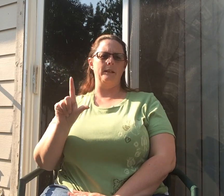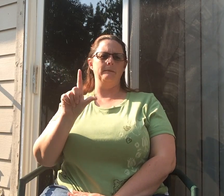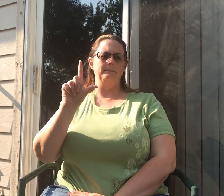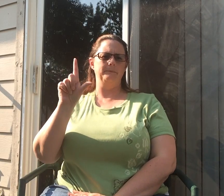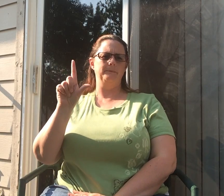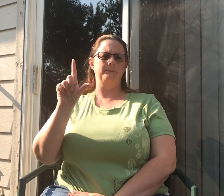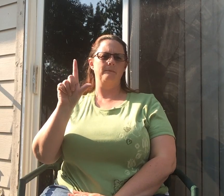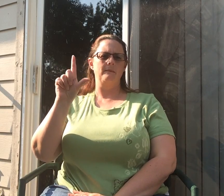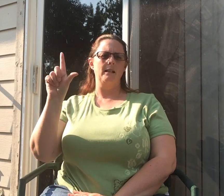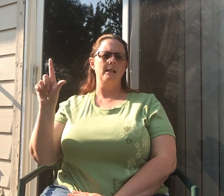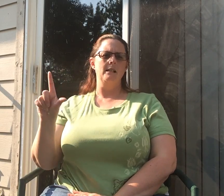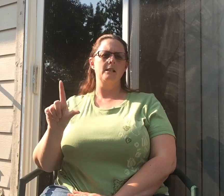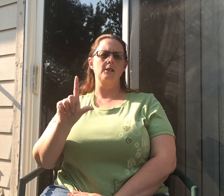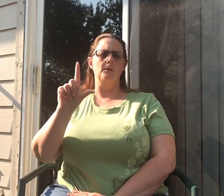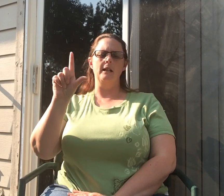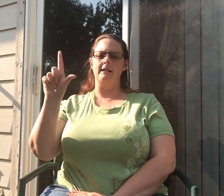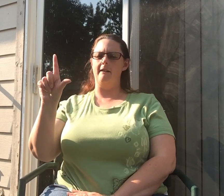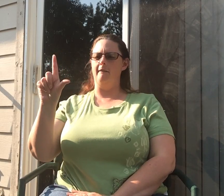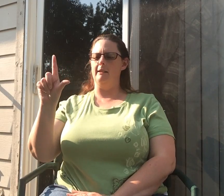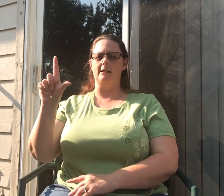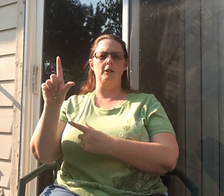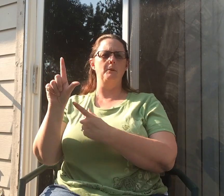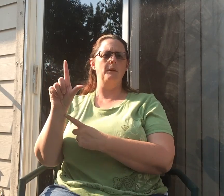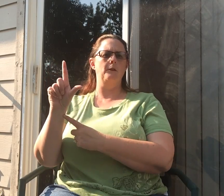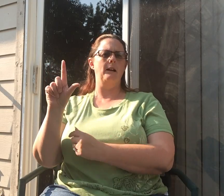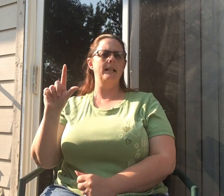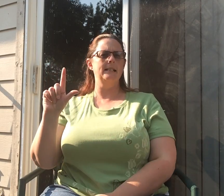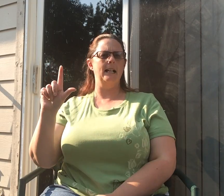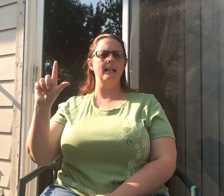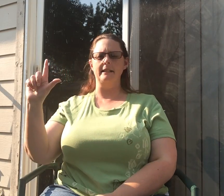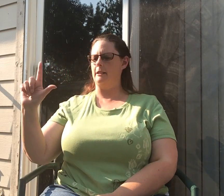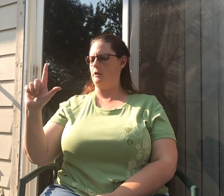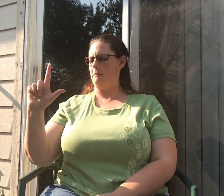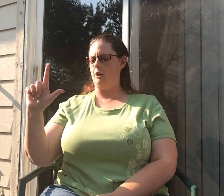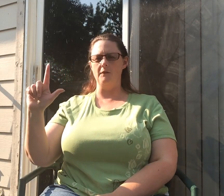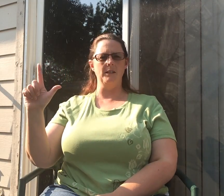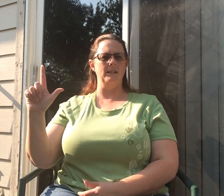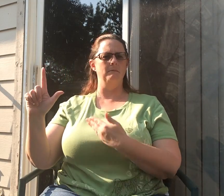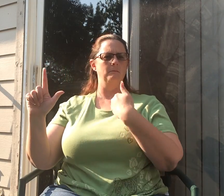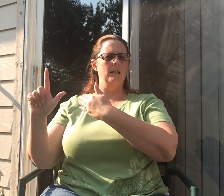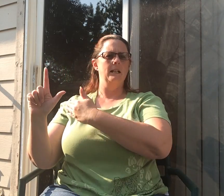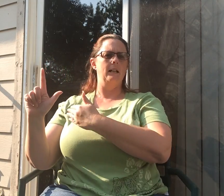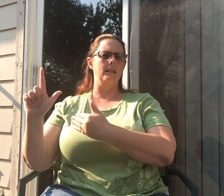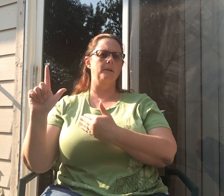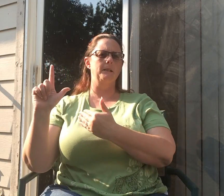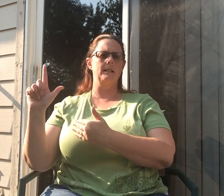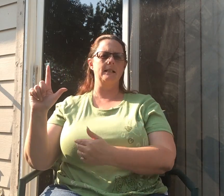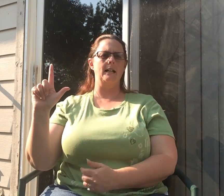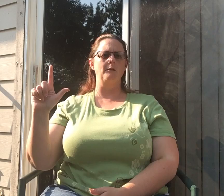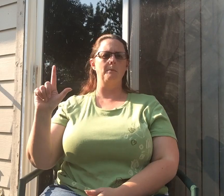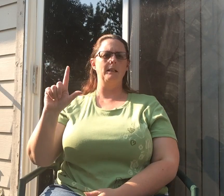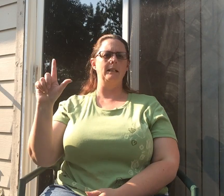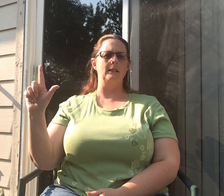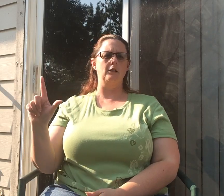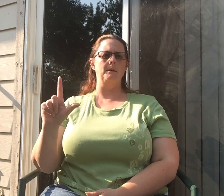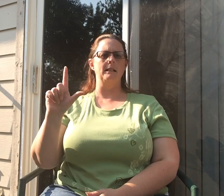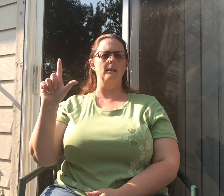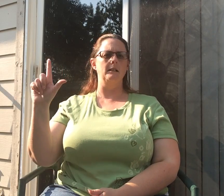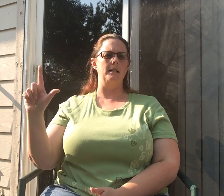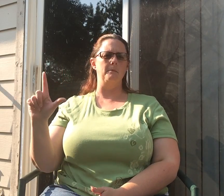it. So an L. It's going to be with your right hand side, and it's going to be off to a little bit to the side of your body, and it's going to be a